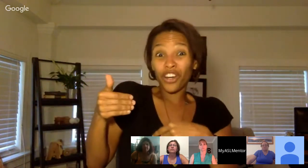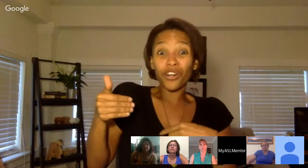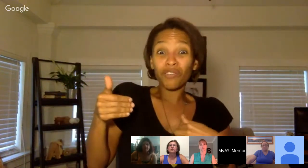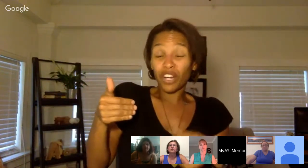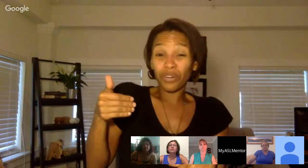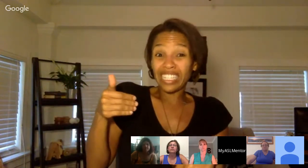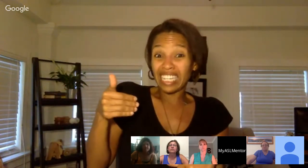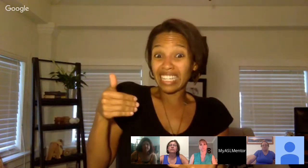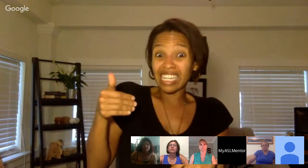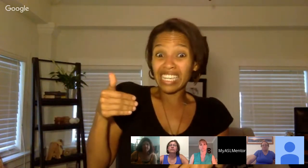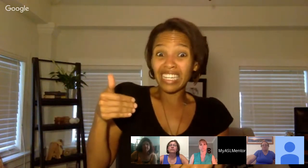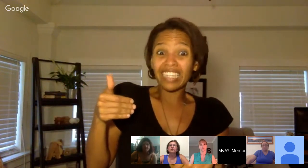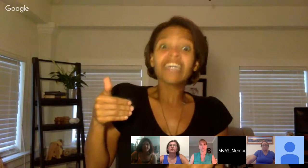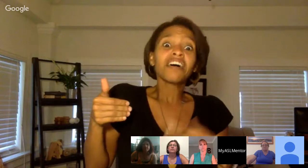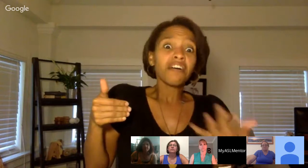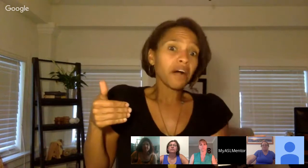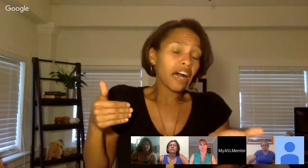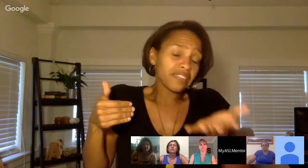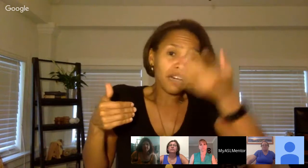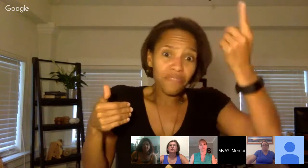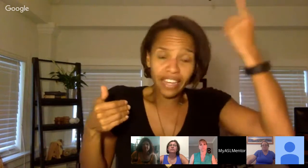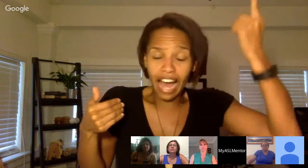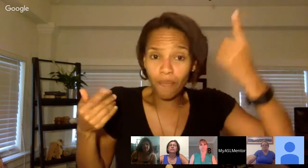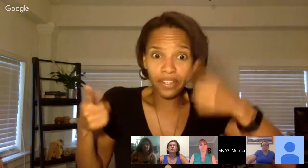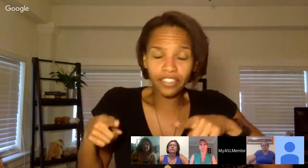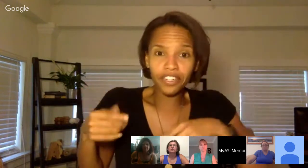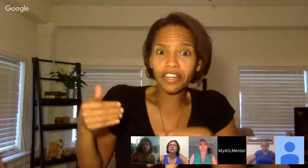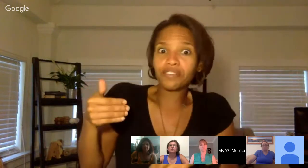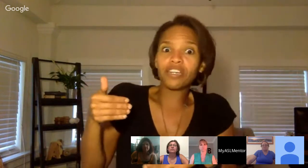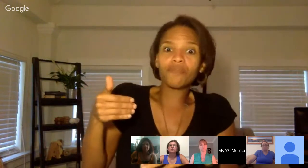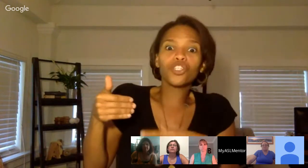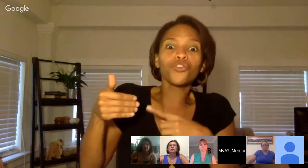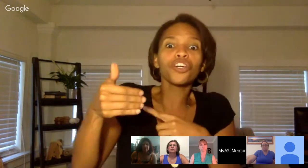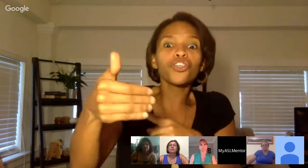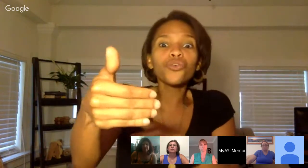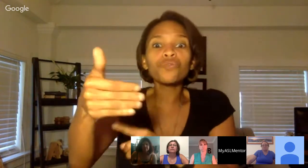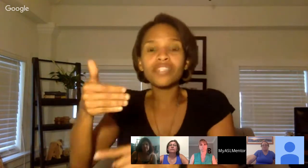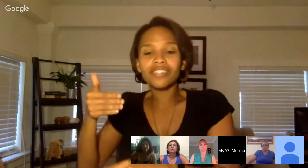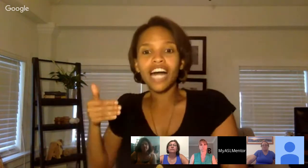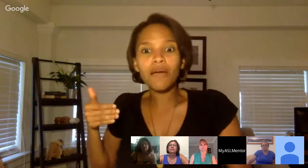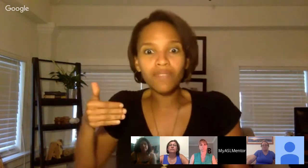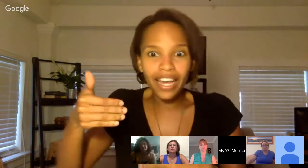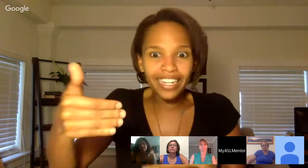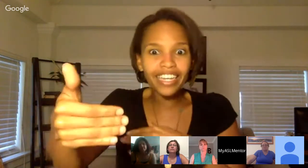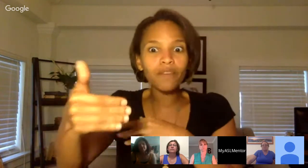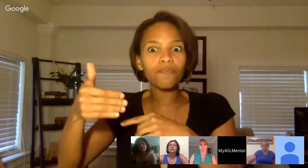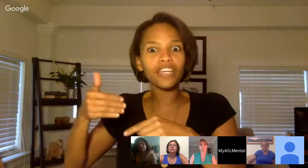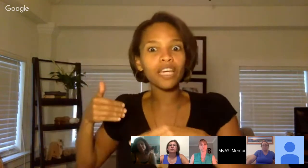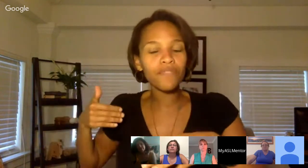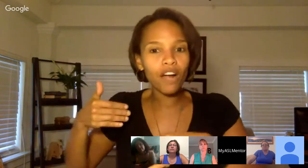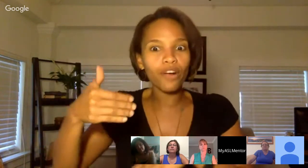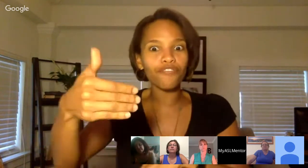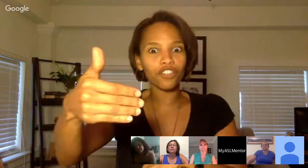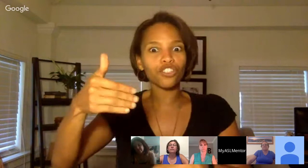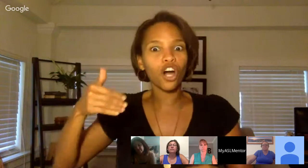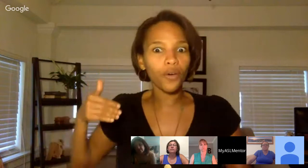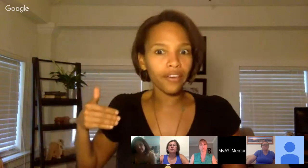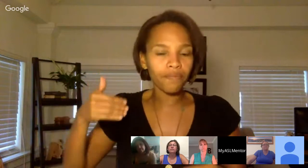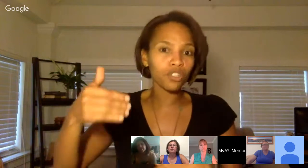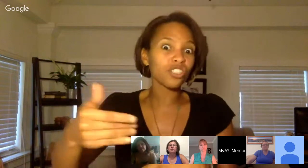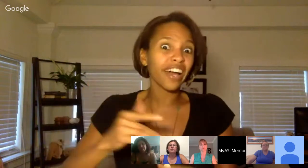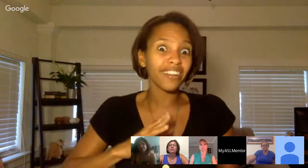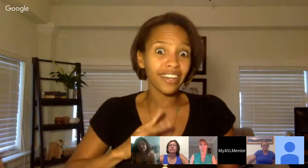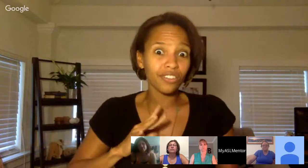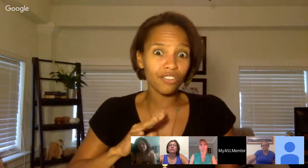right here, like recently, something happened. You know, like so you can use this timeline and keep that reference